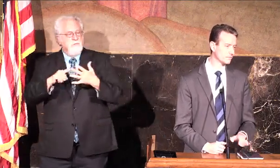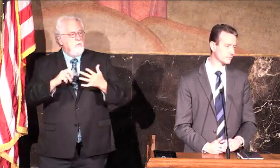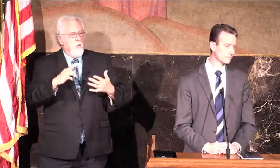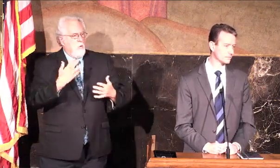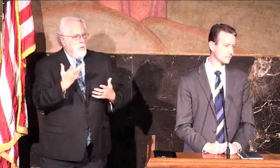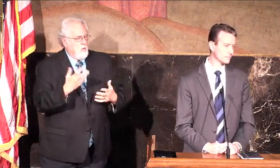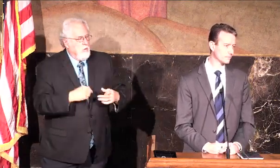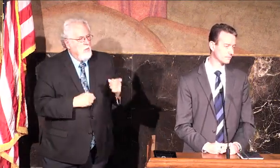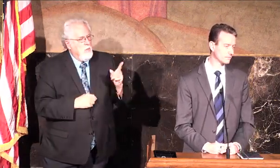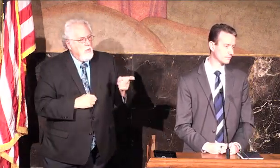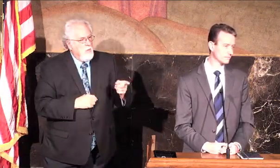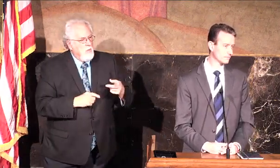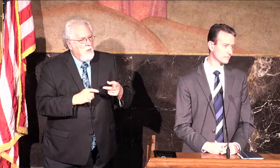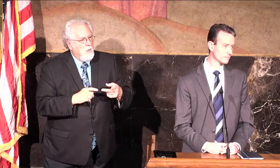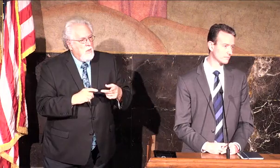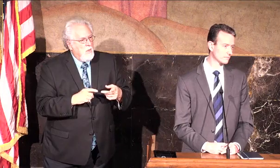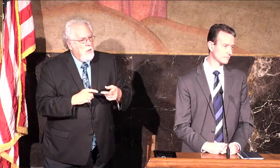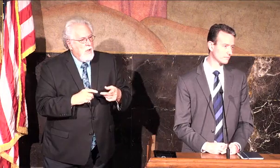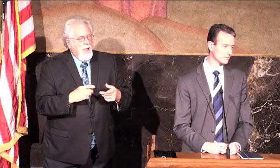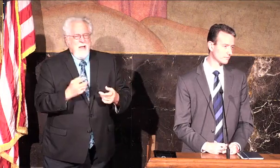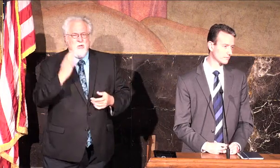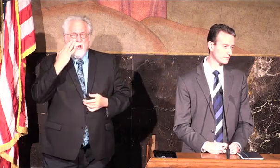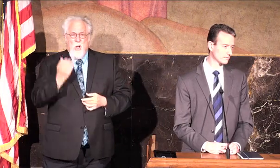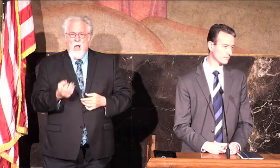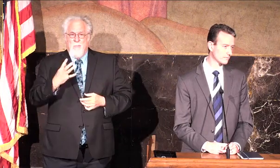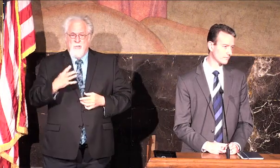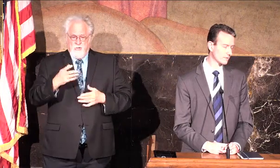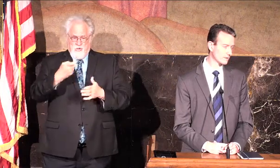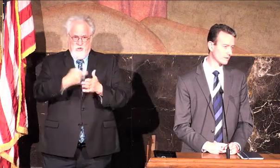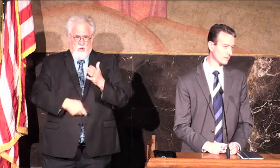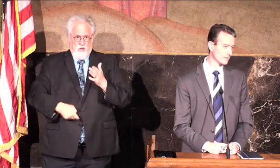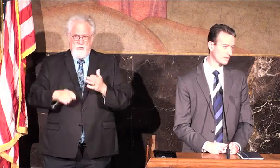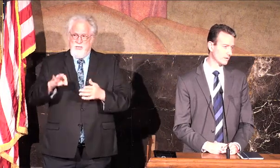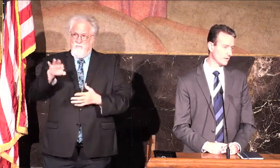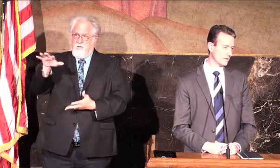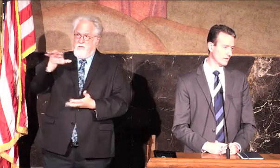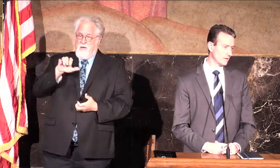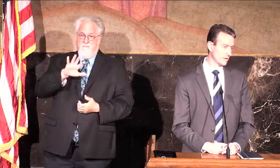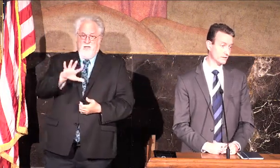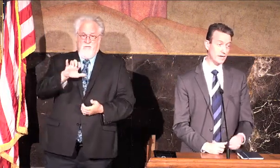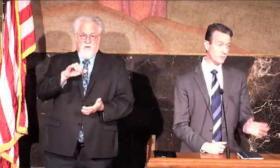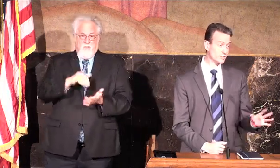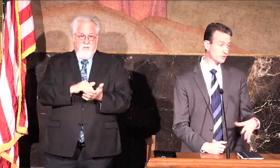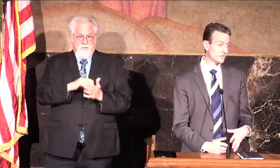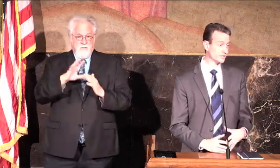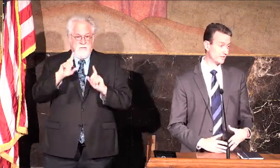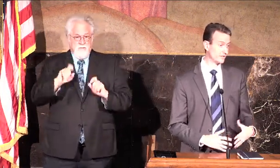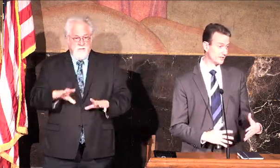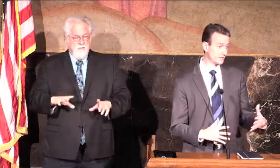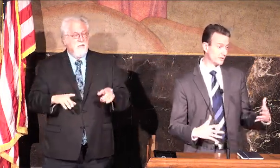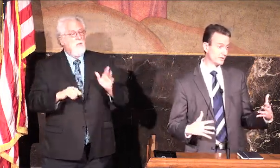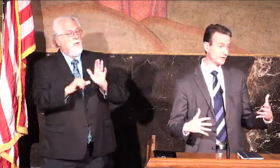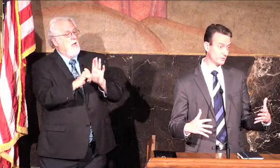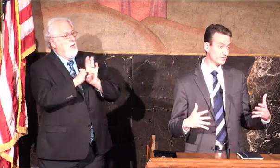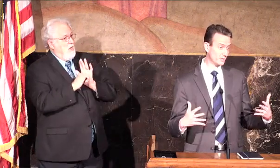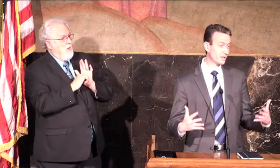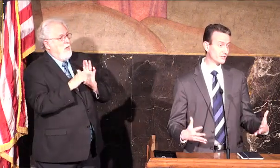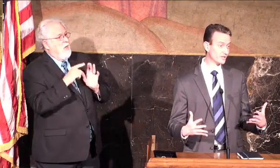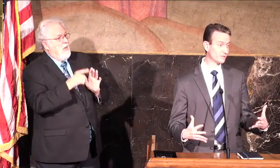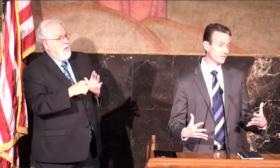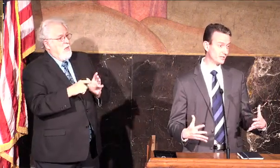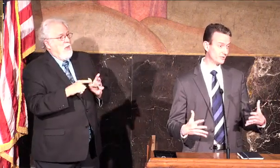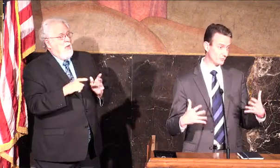is, do you have an estimate of how much it will cost the state to get those 500 tests? So again, I would just stress that this was